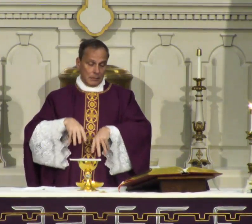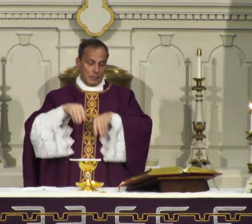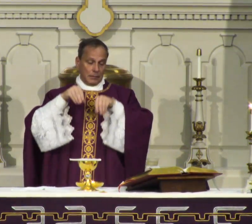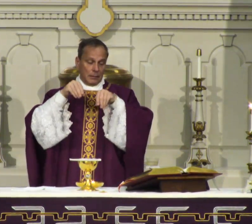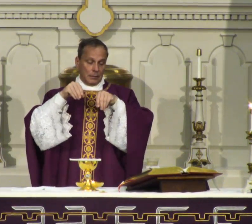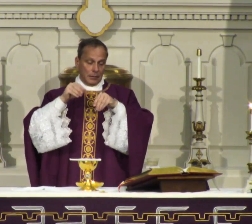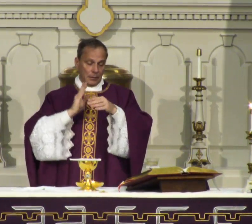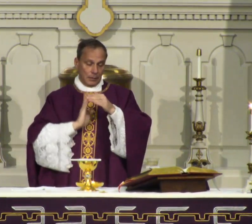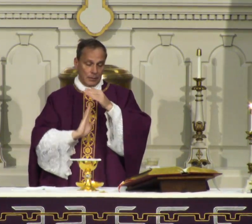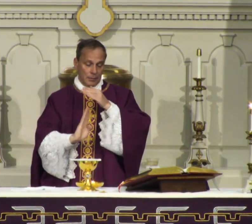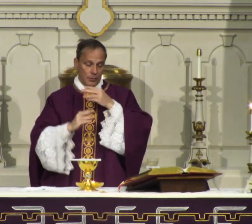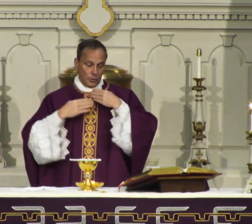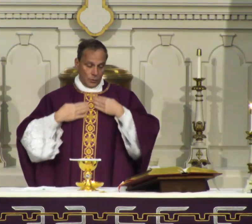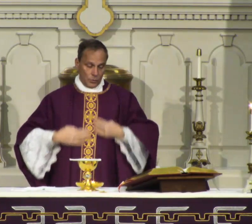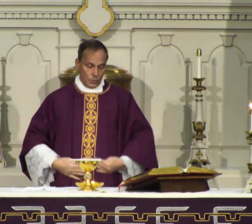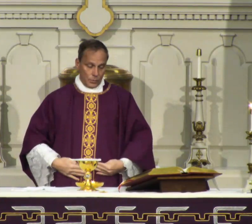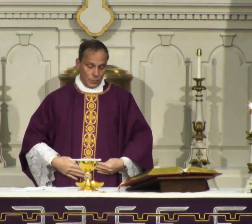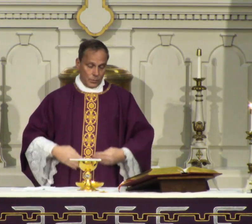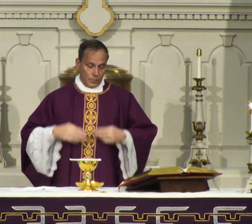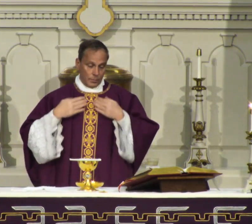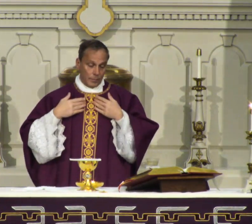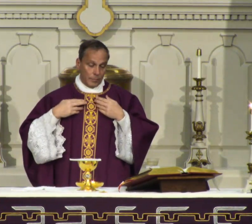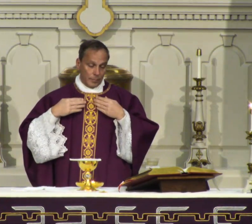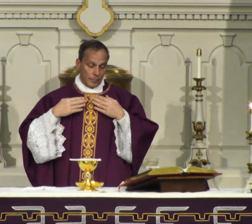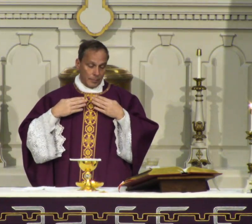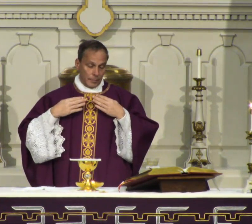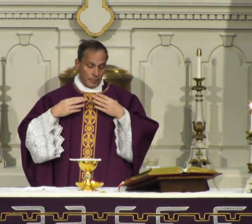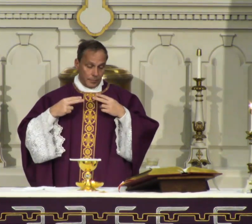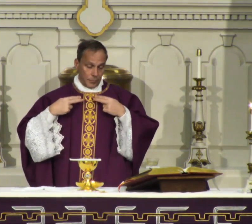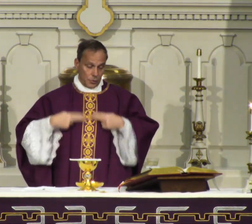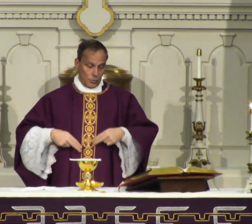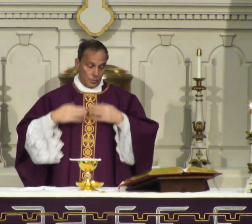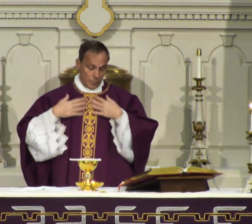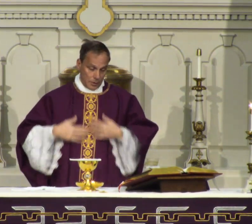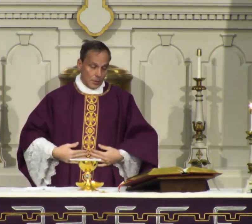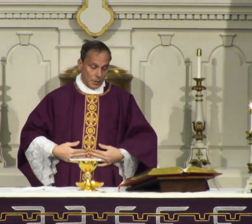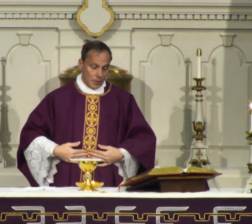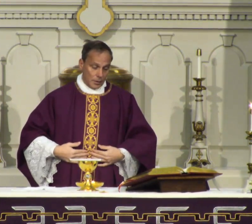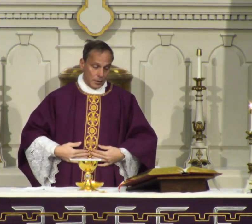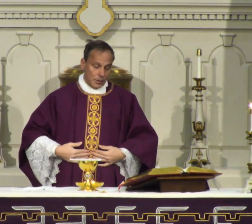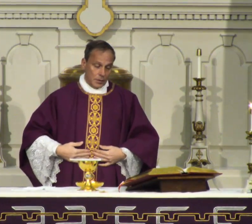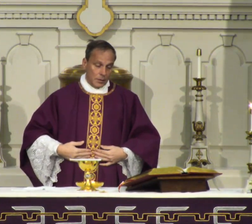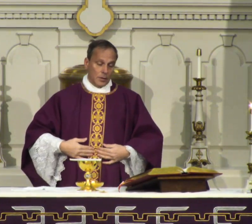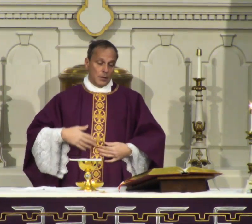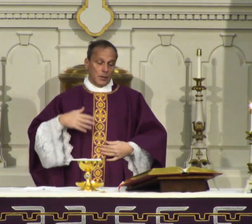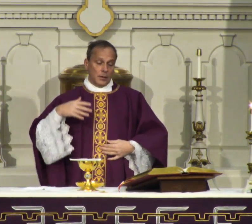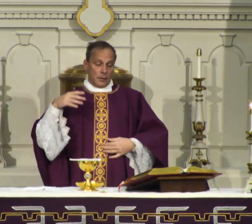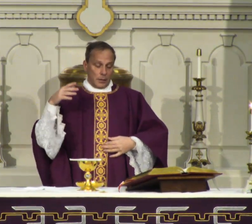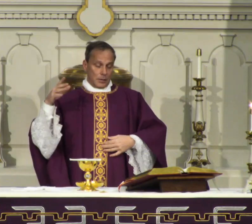For he assumed at his first coming the lowliness of human flesh,